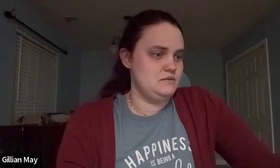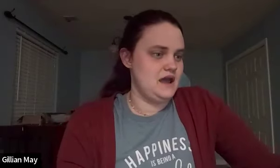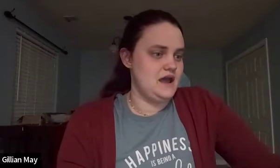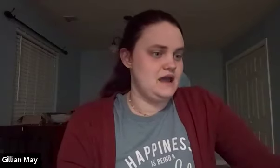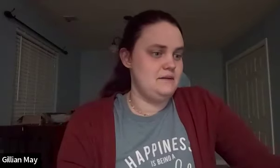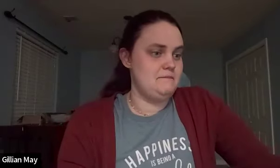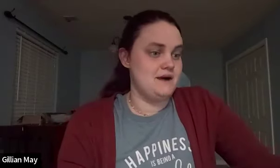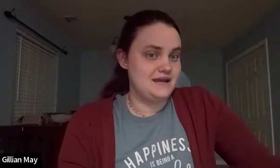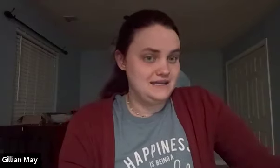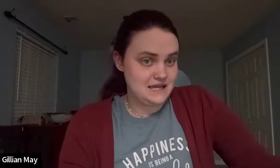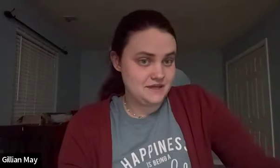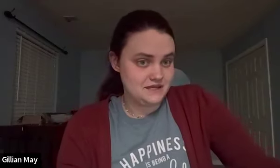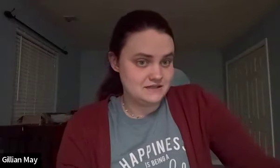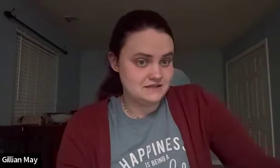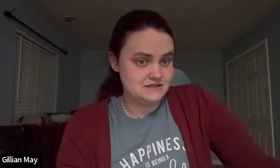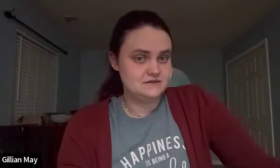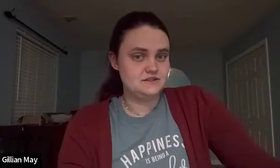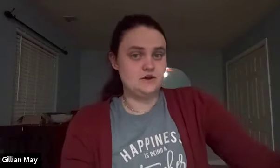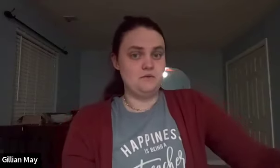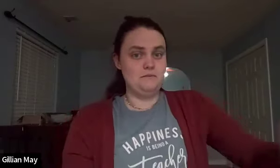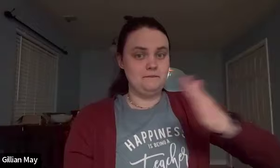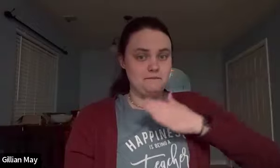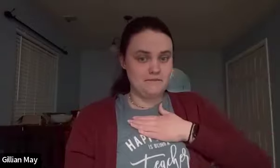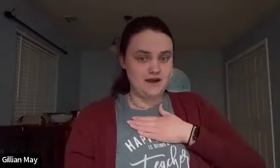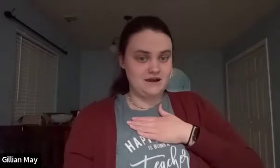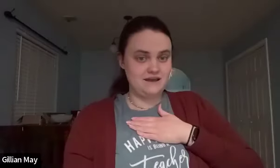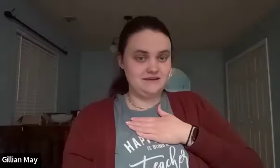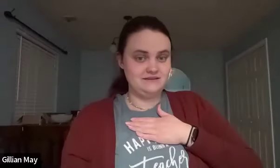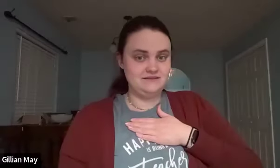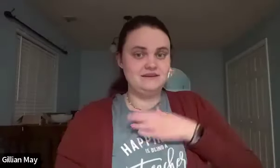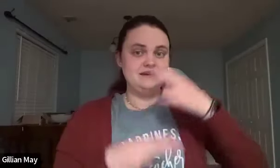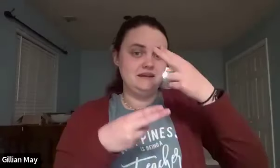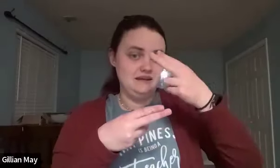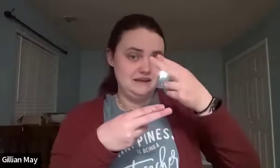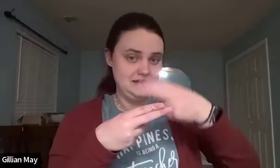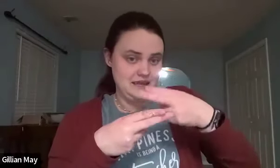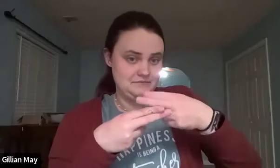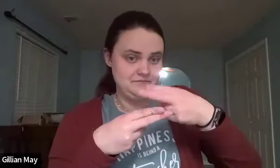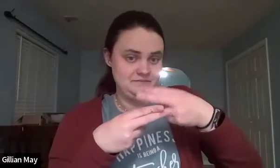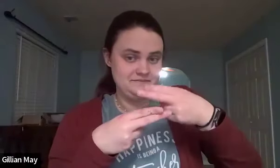we had my name is, so my name.